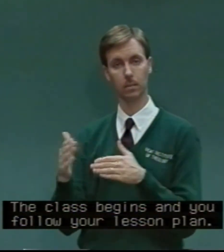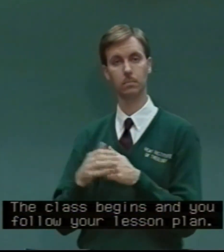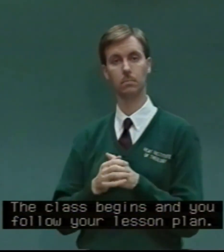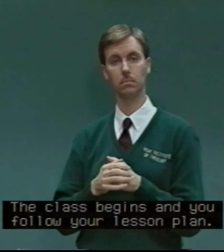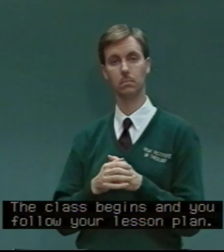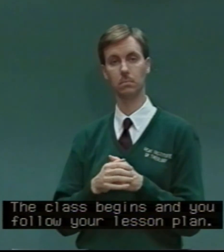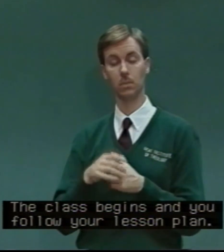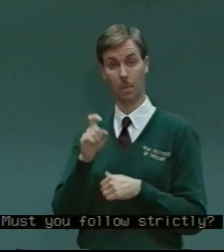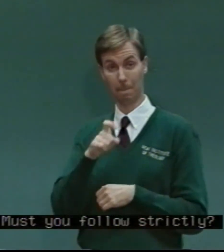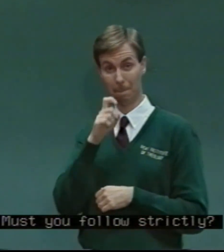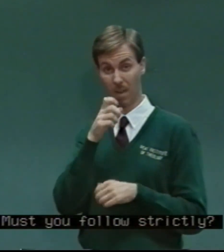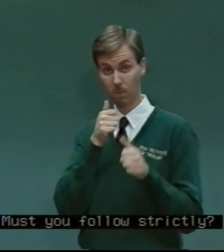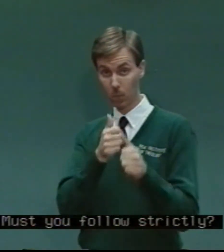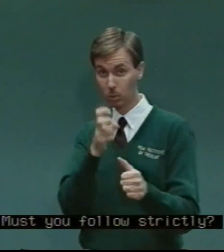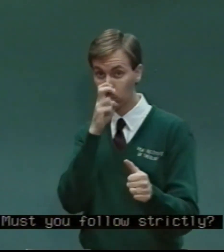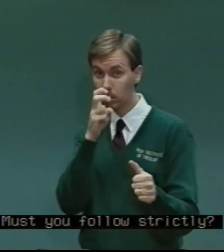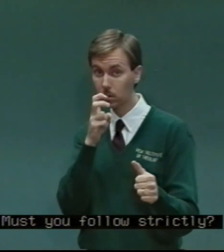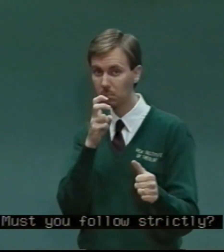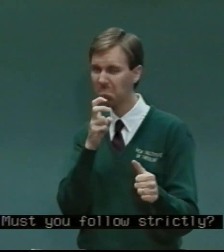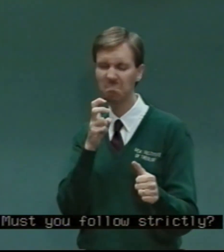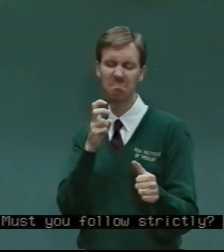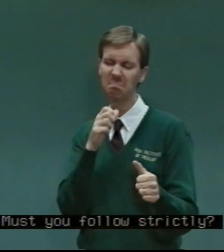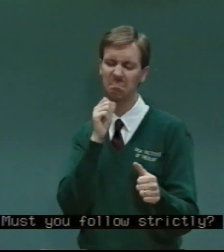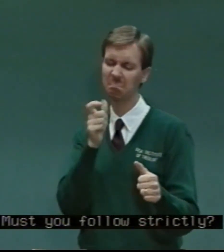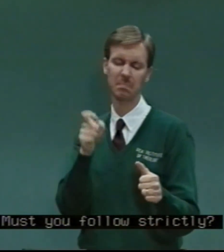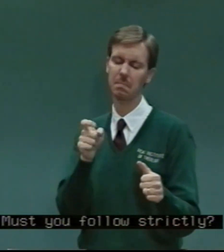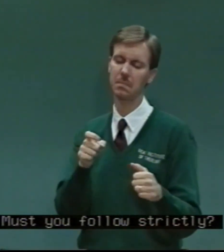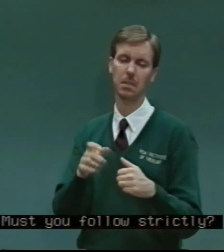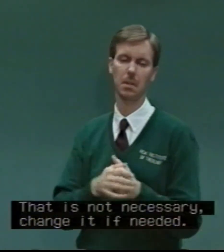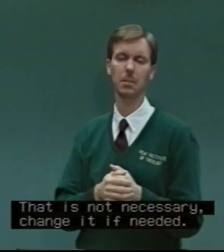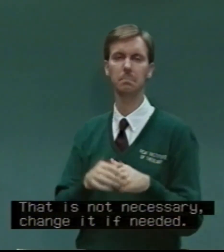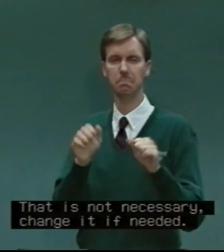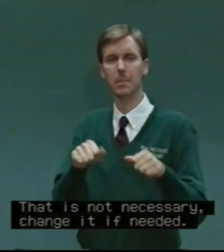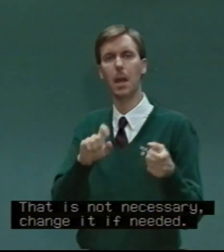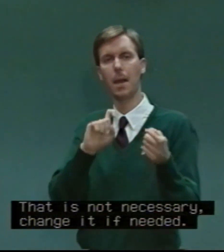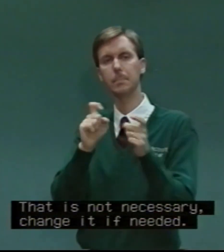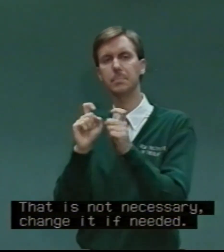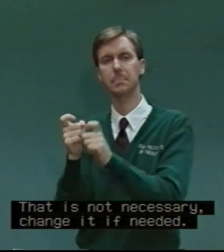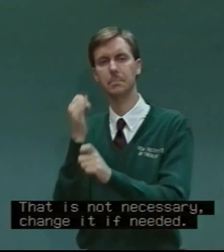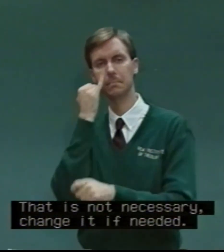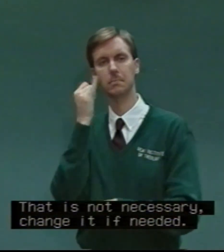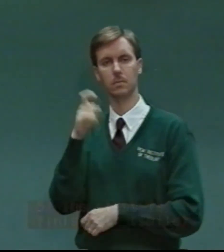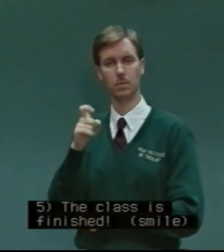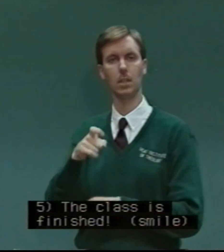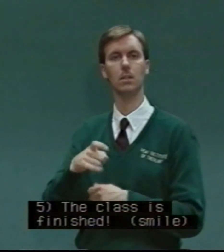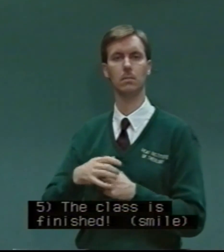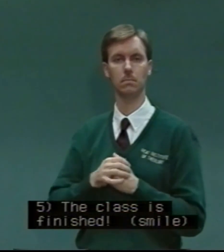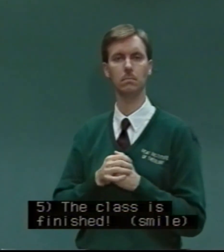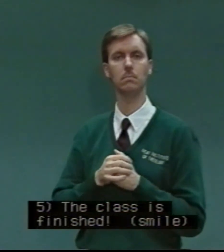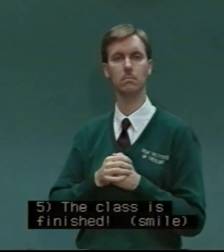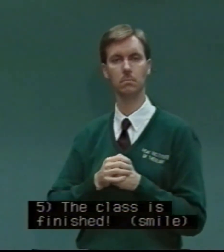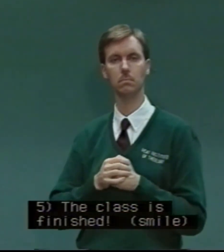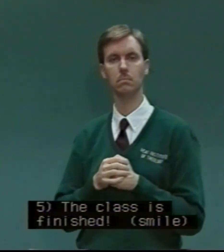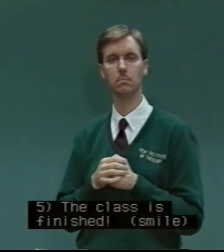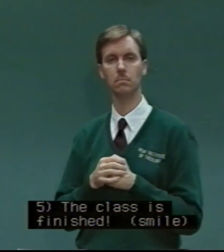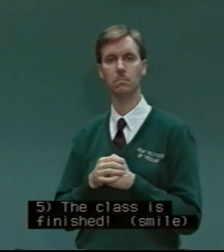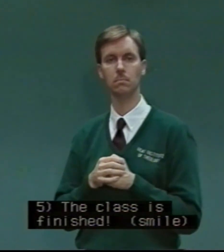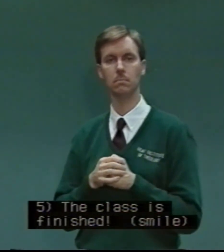plan. Must you follow strictly? That is not necessary. Change it if needed. 5, the class